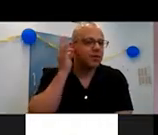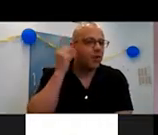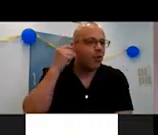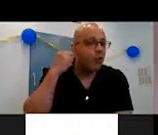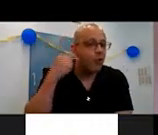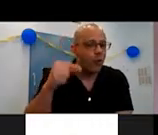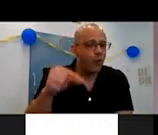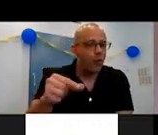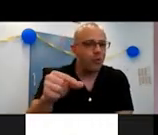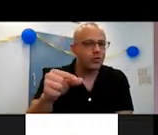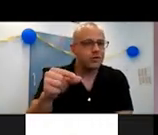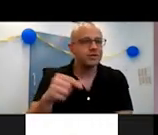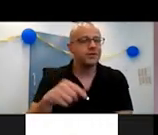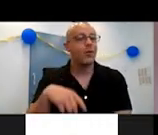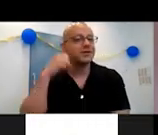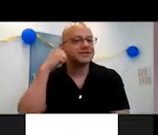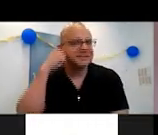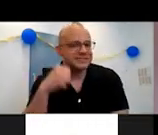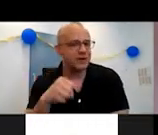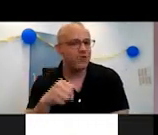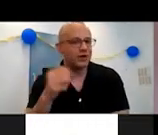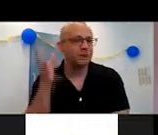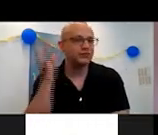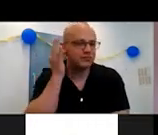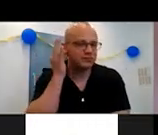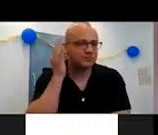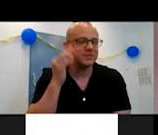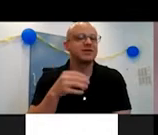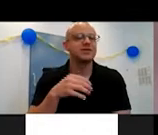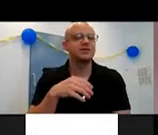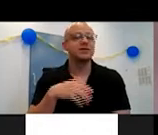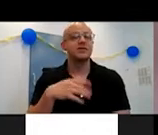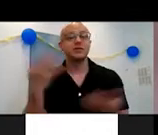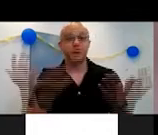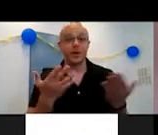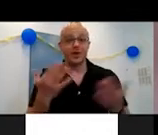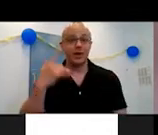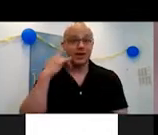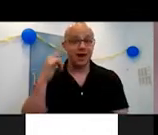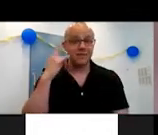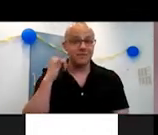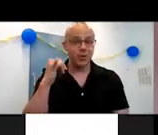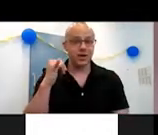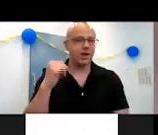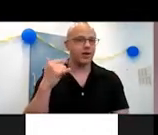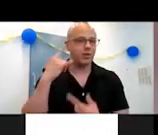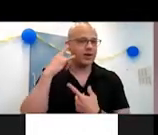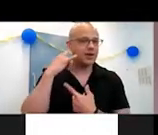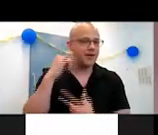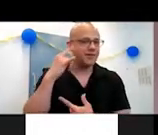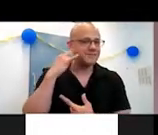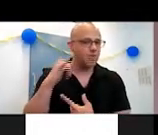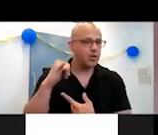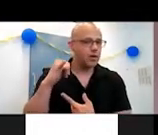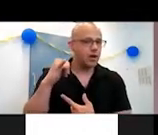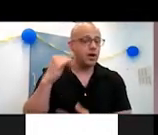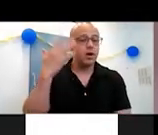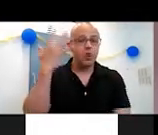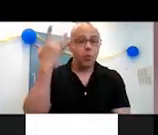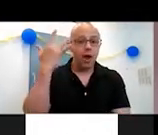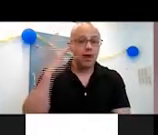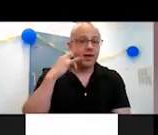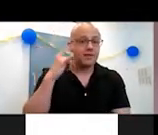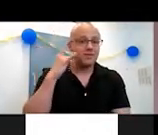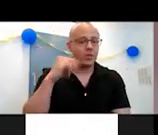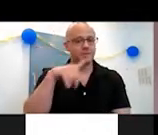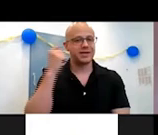the earlobe. Yeah, such as the women wearing earrings, so silver and gold. Now this